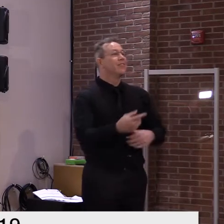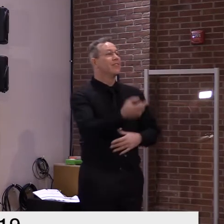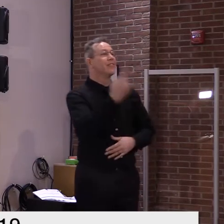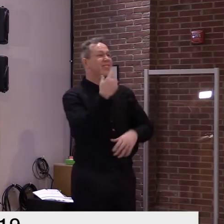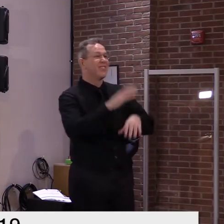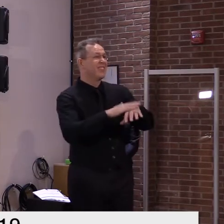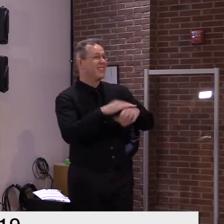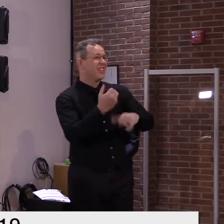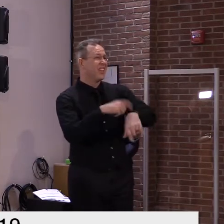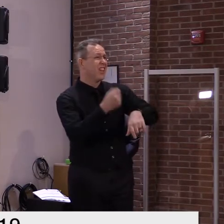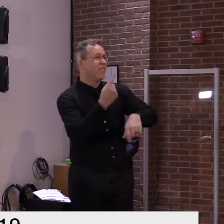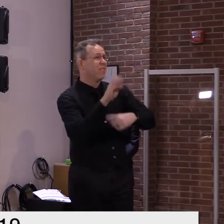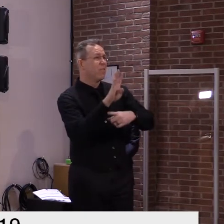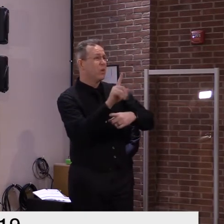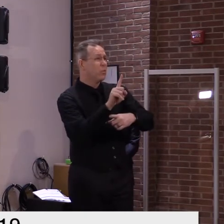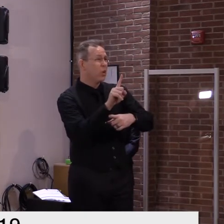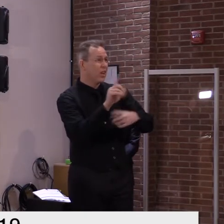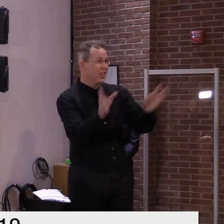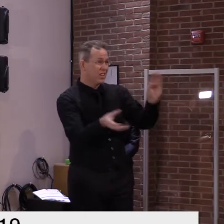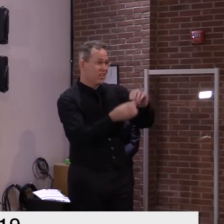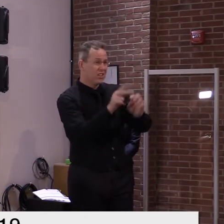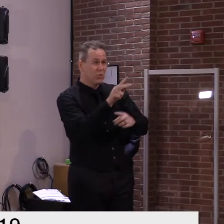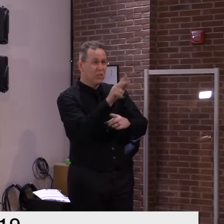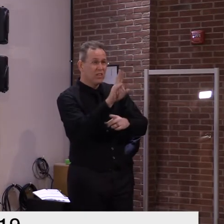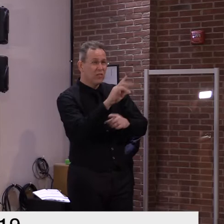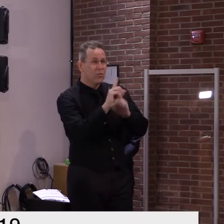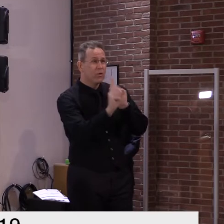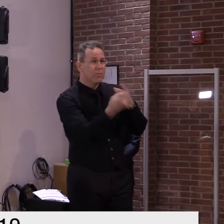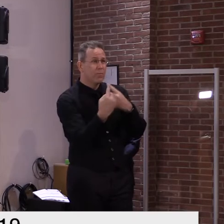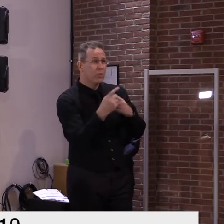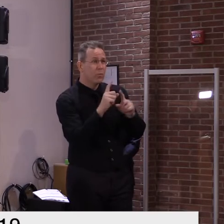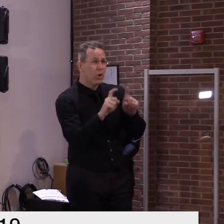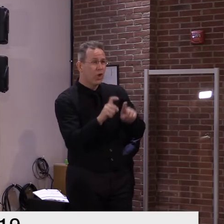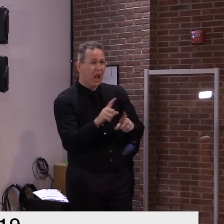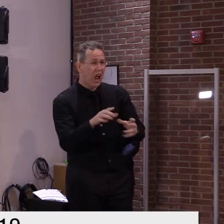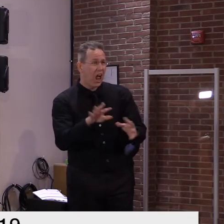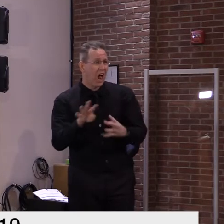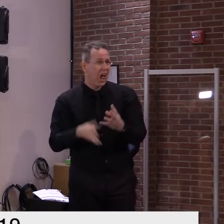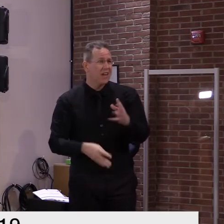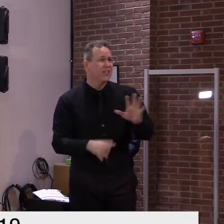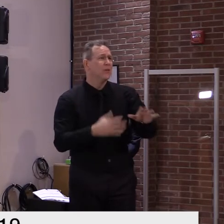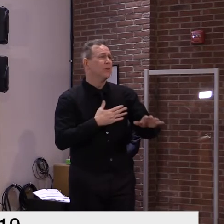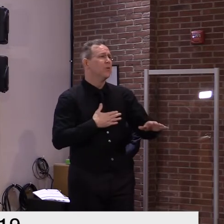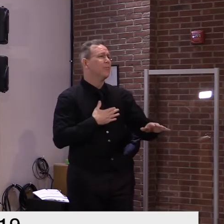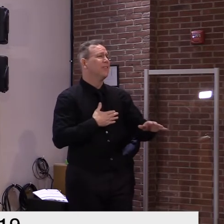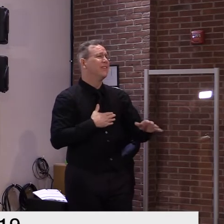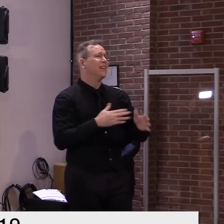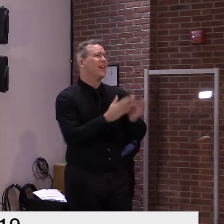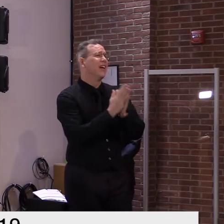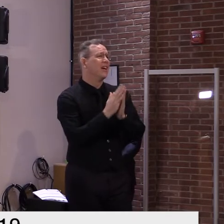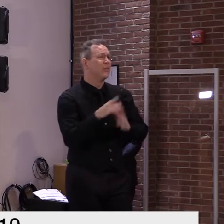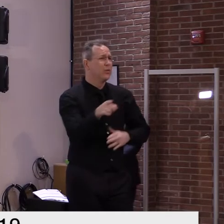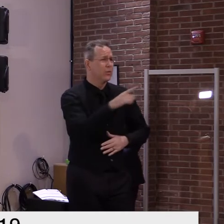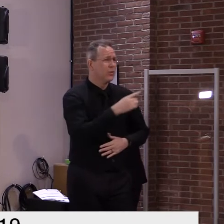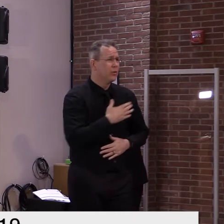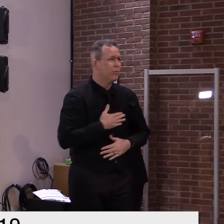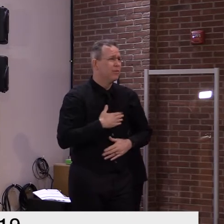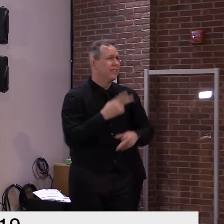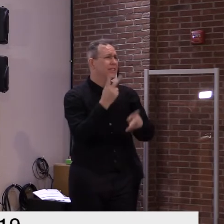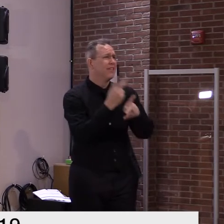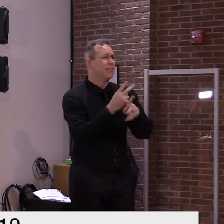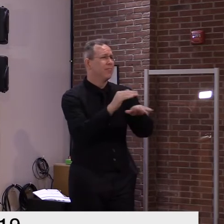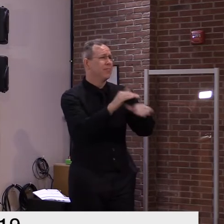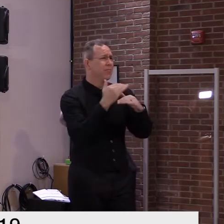have 27 reporters in the queue, so we'll just ask folks to really keep your questions focused and